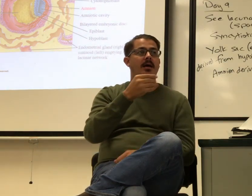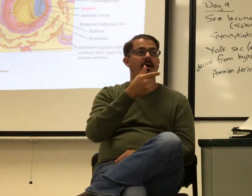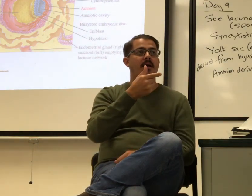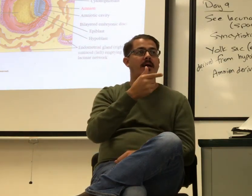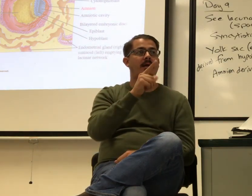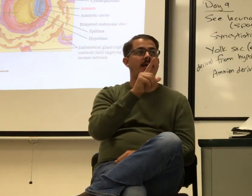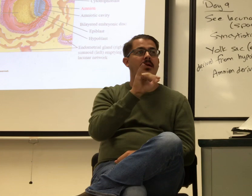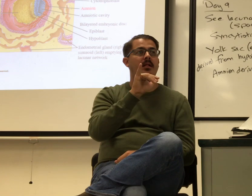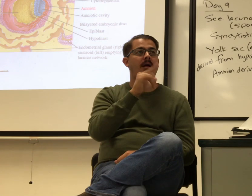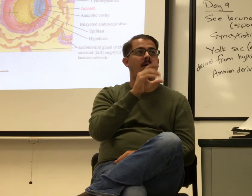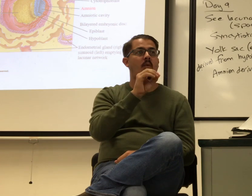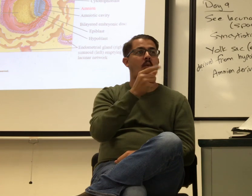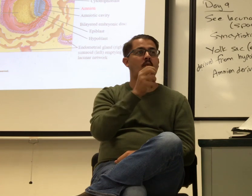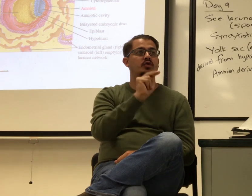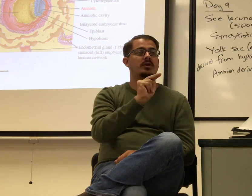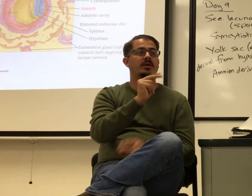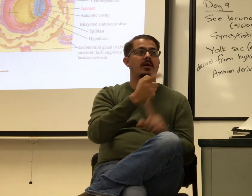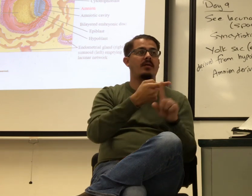from